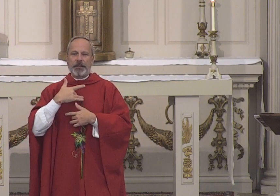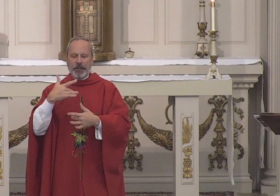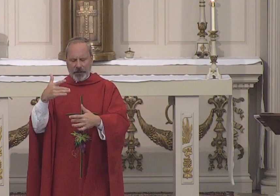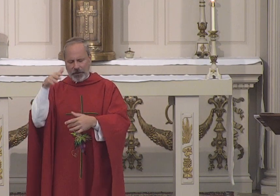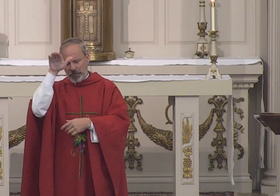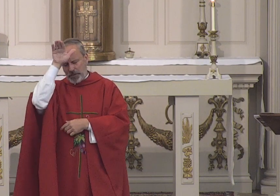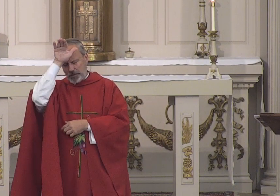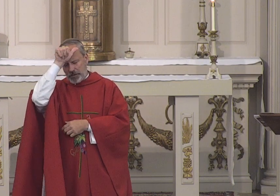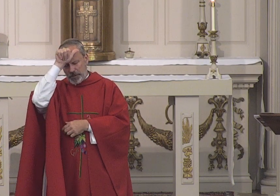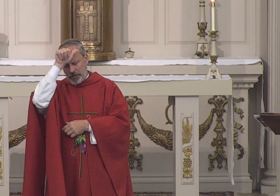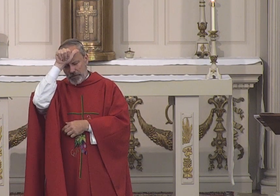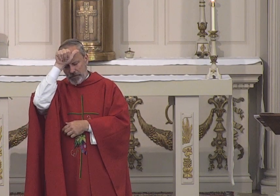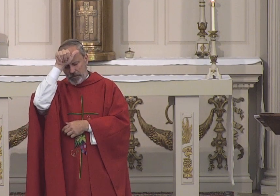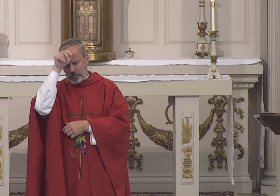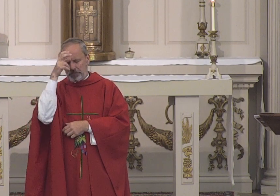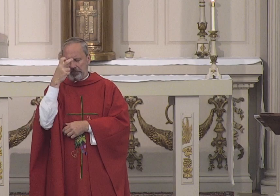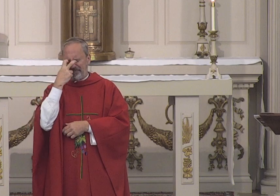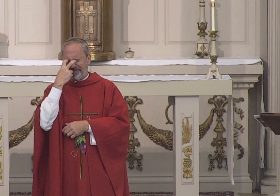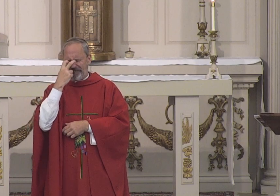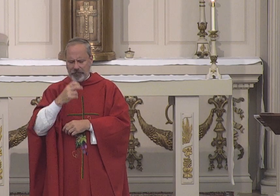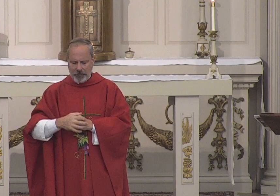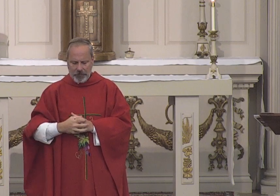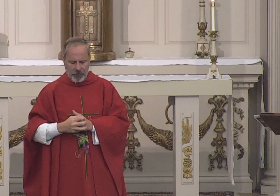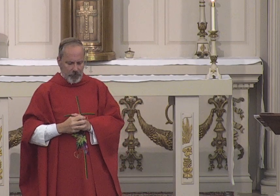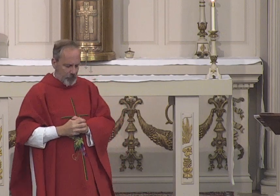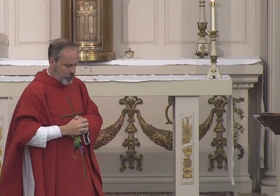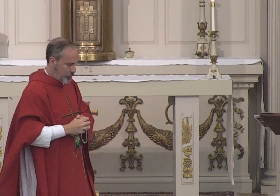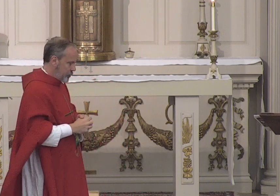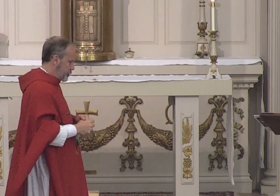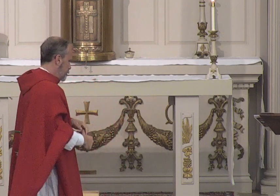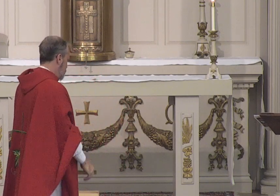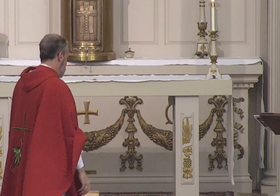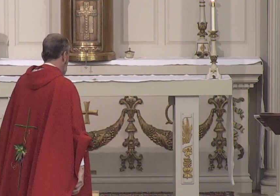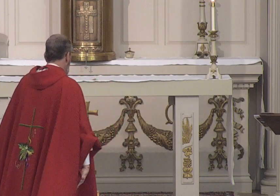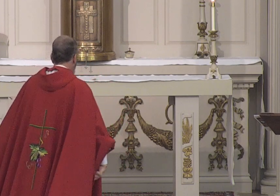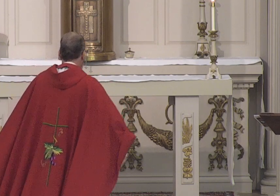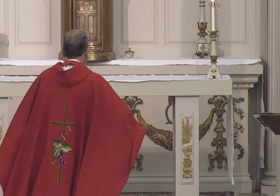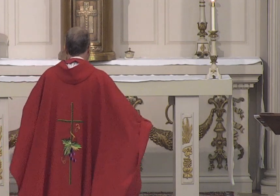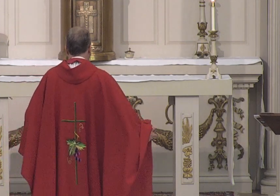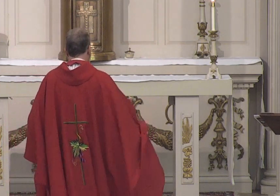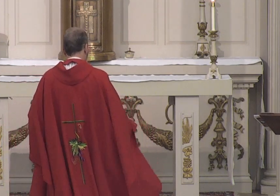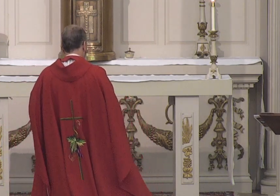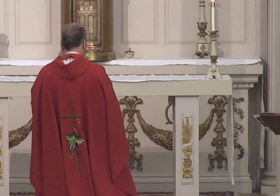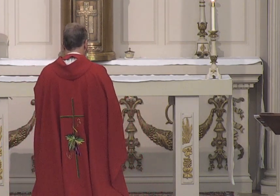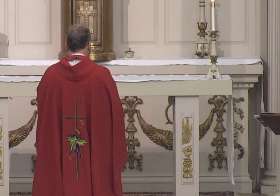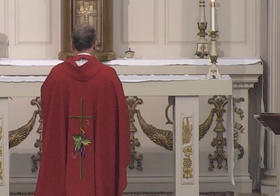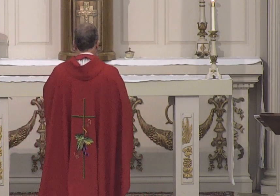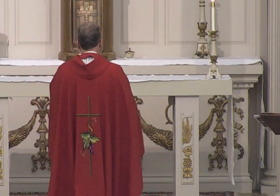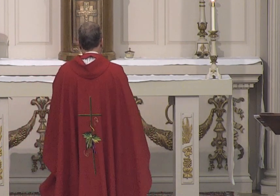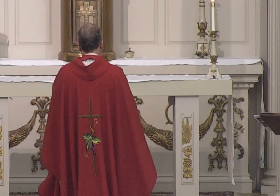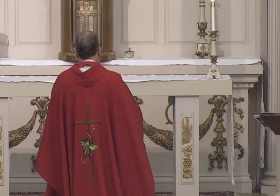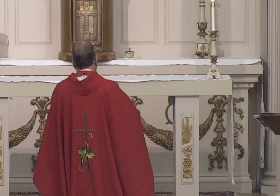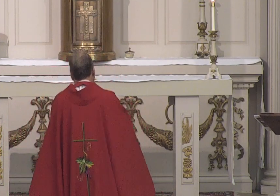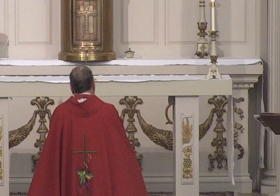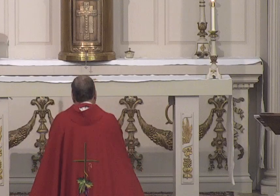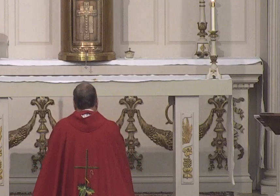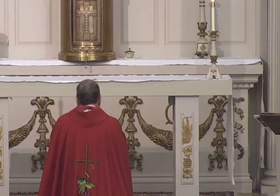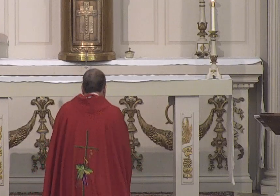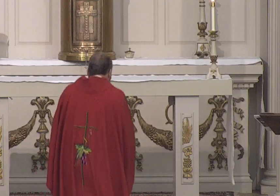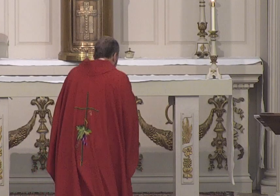It's our hearts and our tendencies to be stubborn and blind to the wonders He provides us.